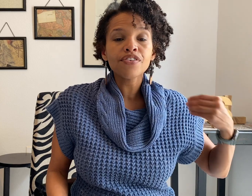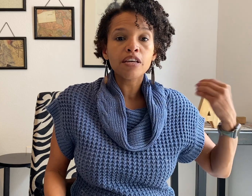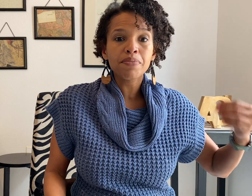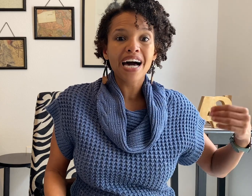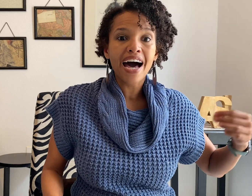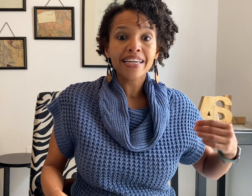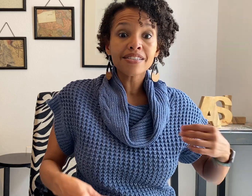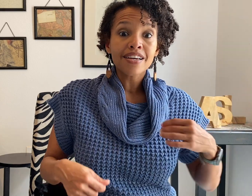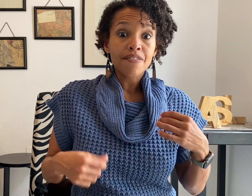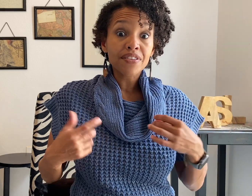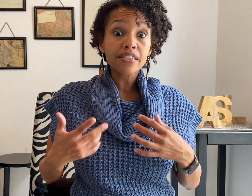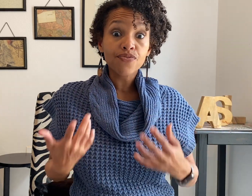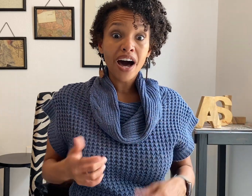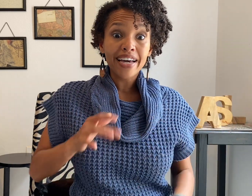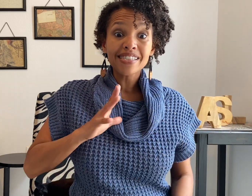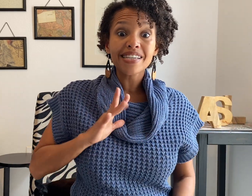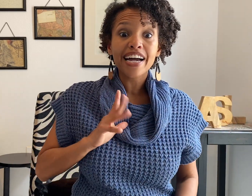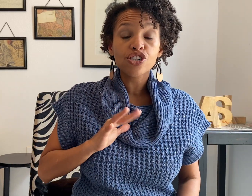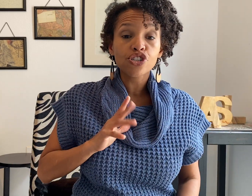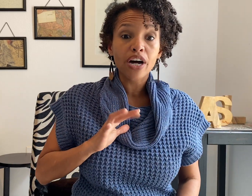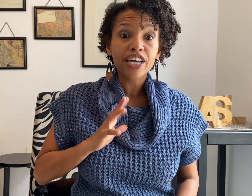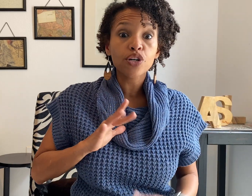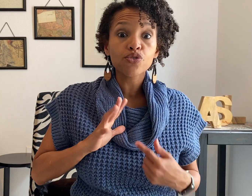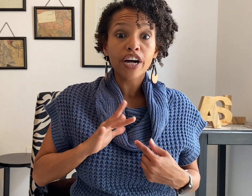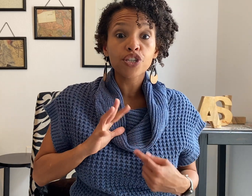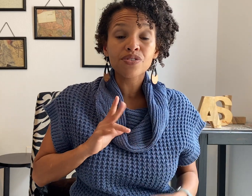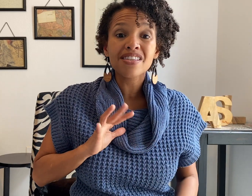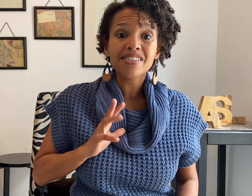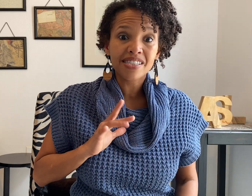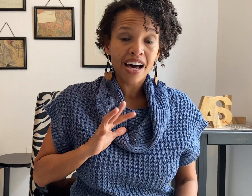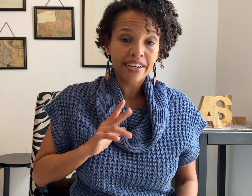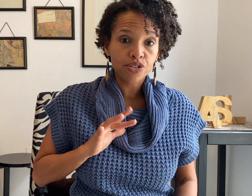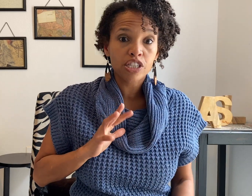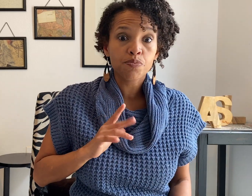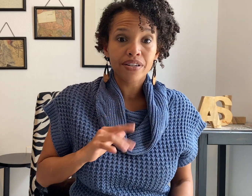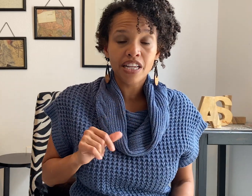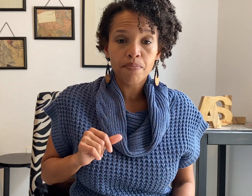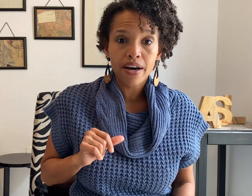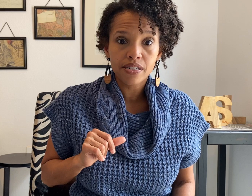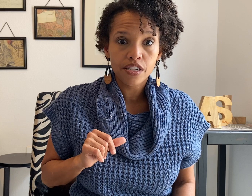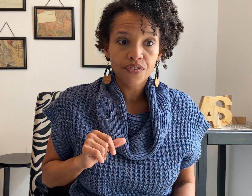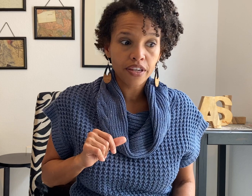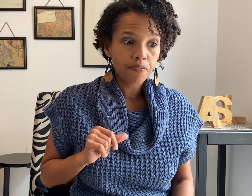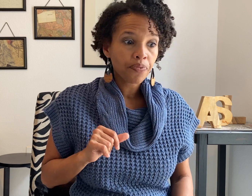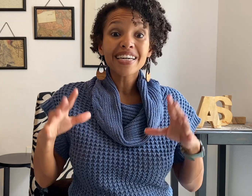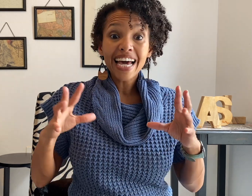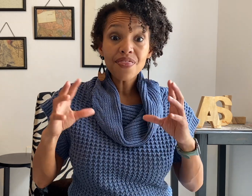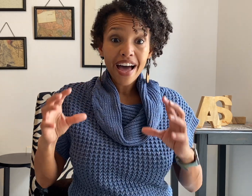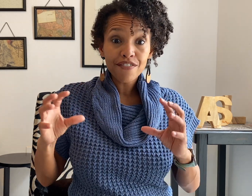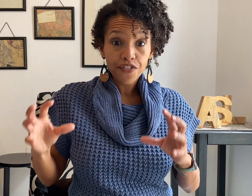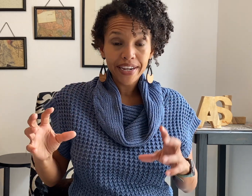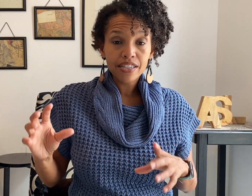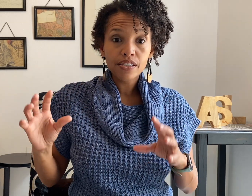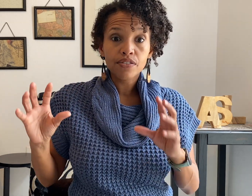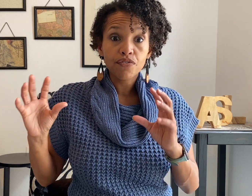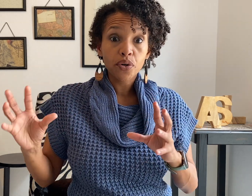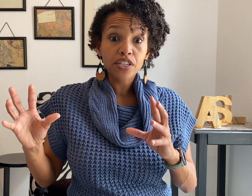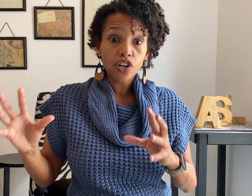positivity behind these finds, I use this sign to express that positivity. Again, that phrase, voice